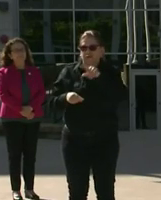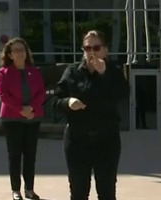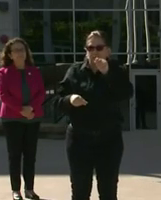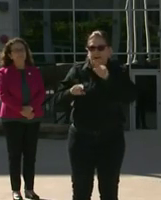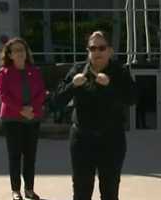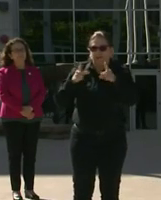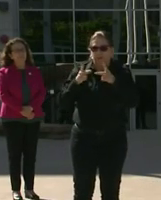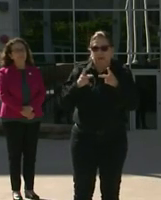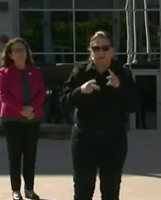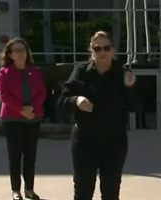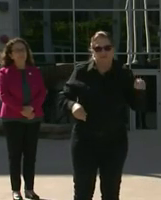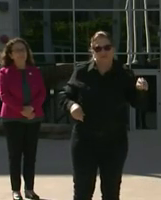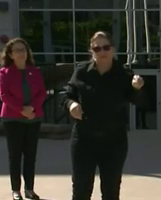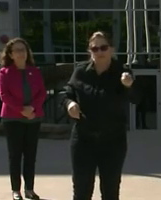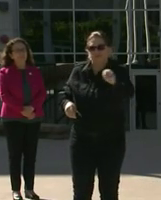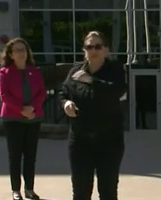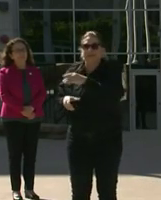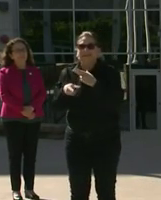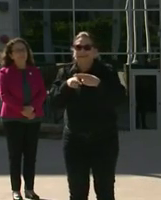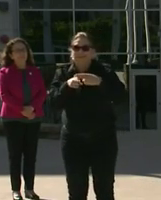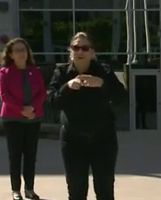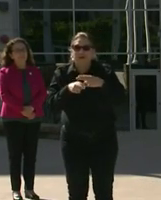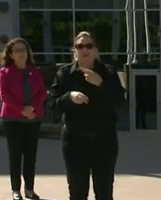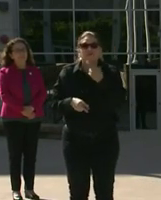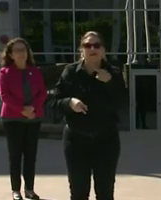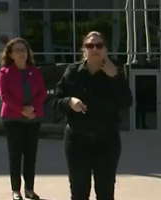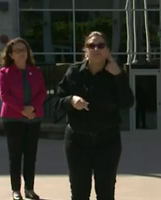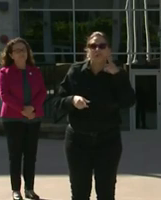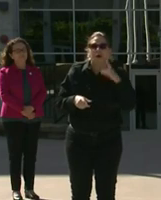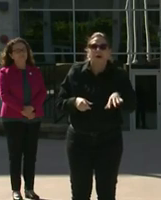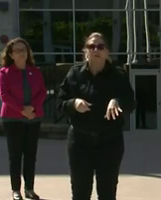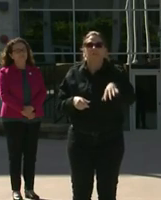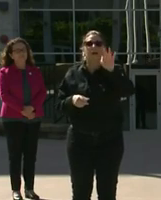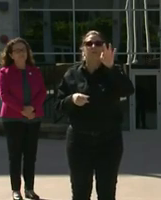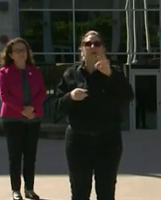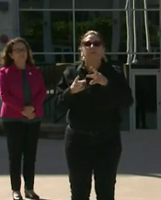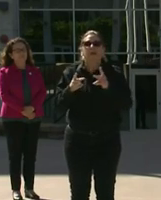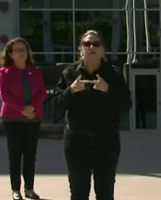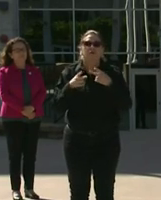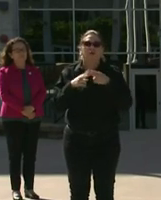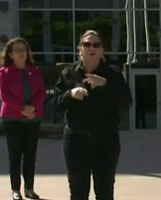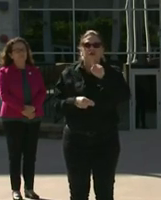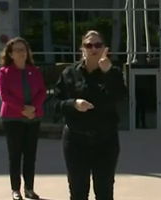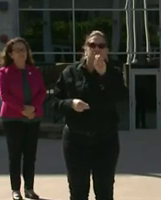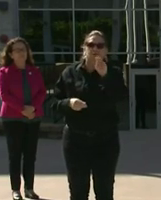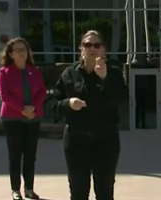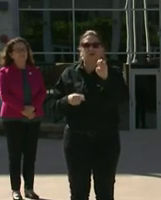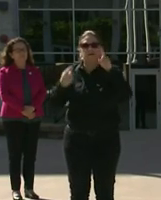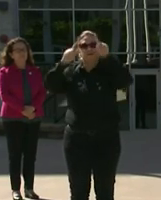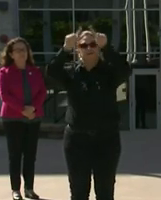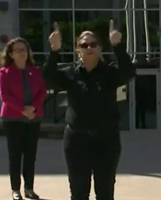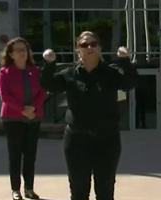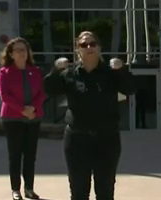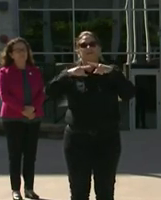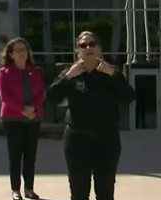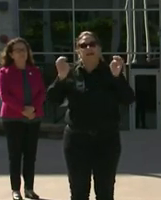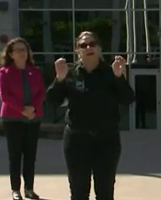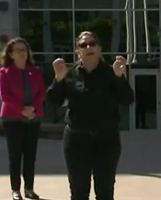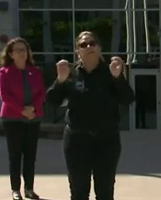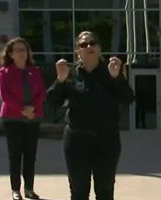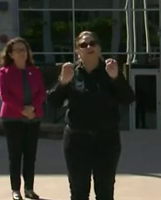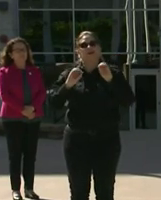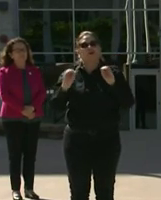pickup drop-off zones. And those zones are identified by emergency no parking signs posted and registered with